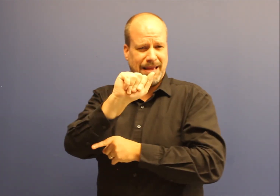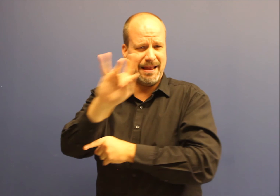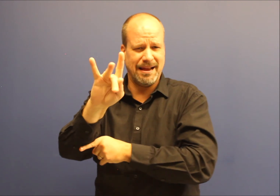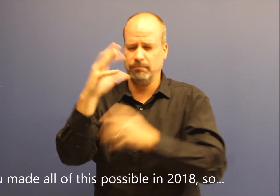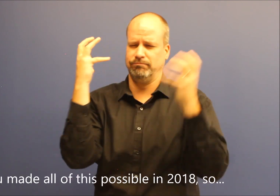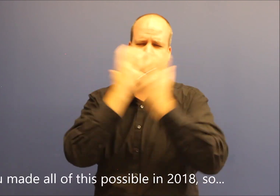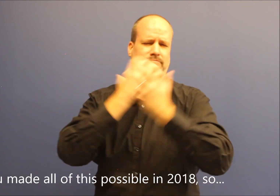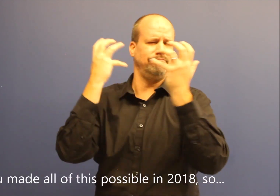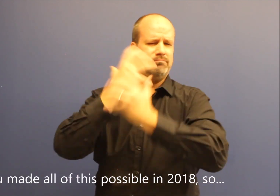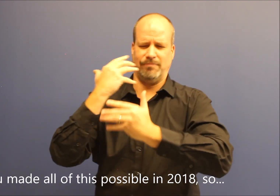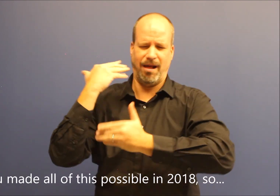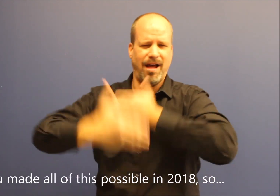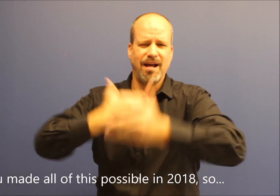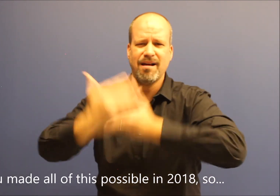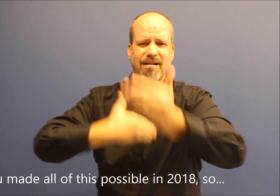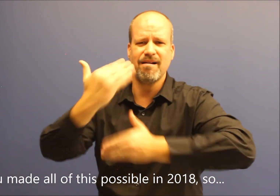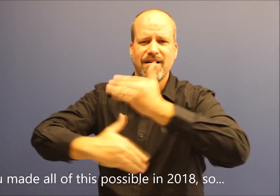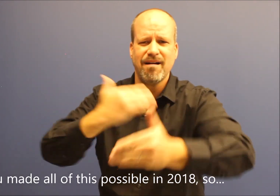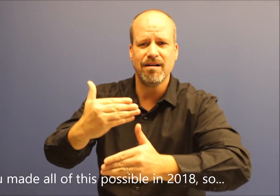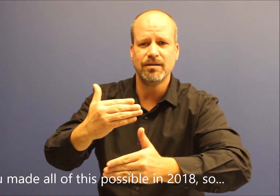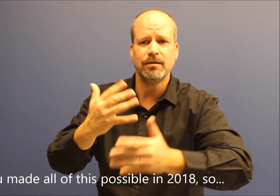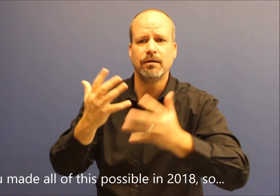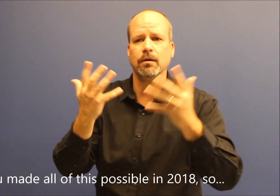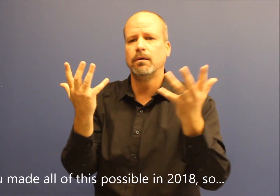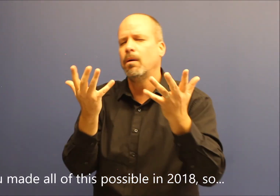You made all of this possible in 2018.